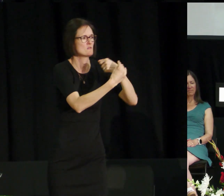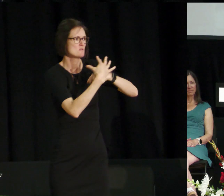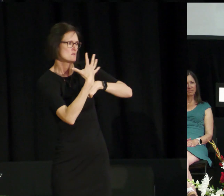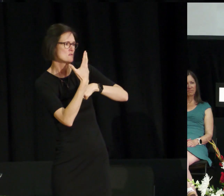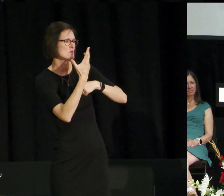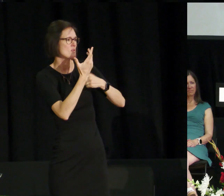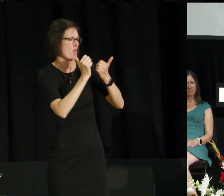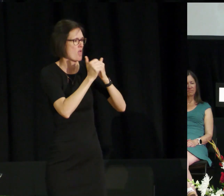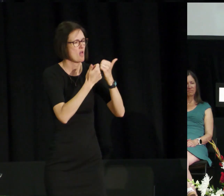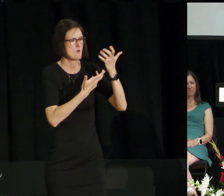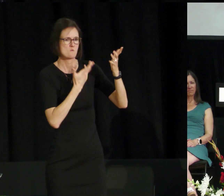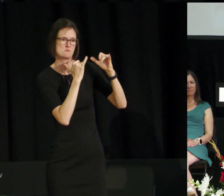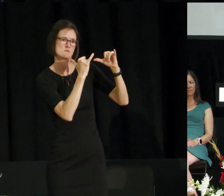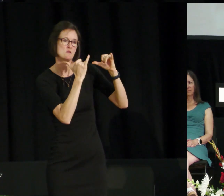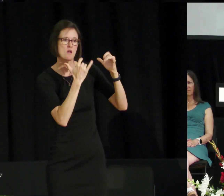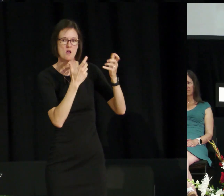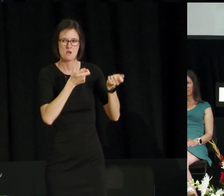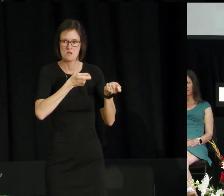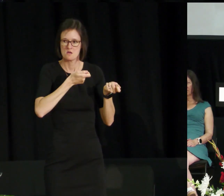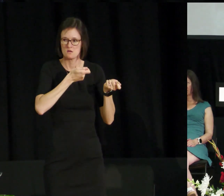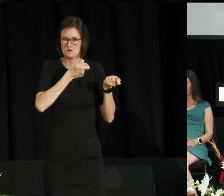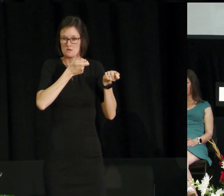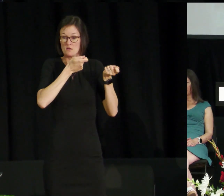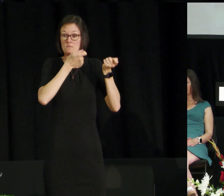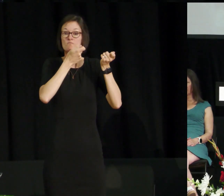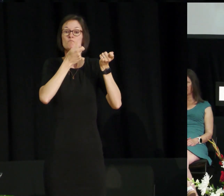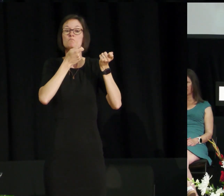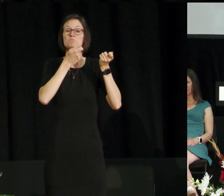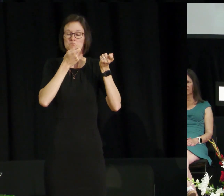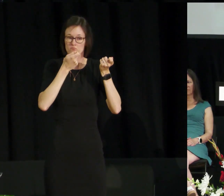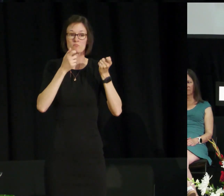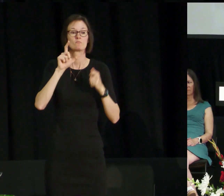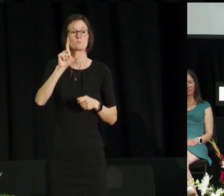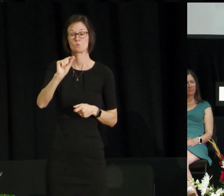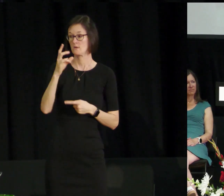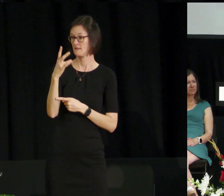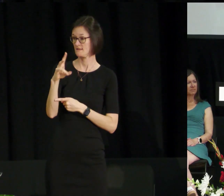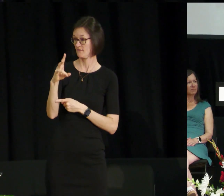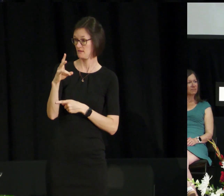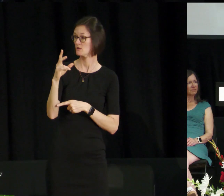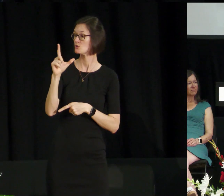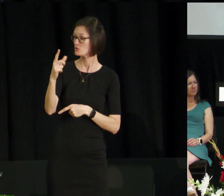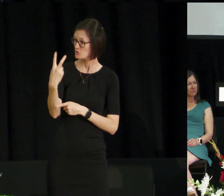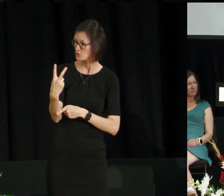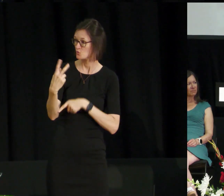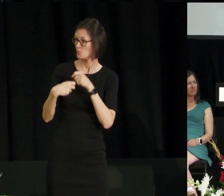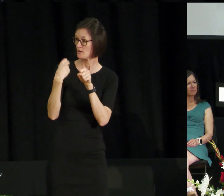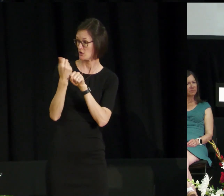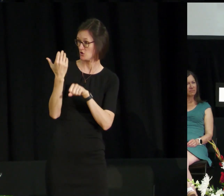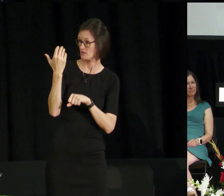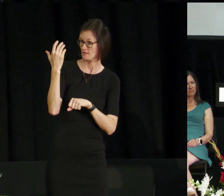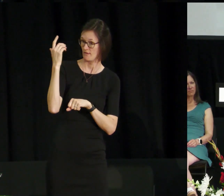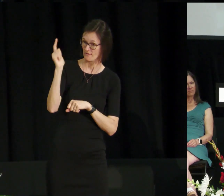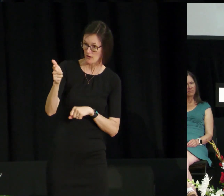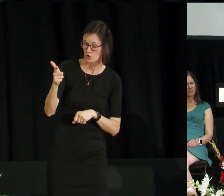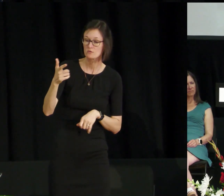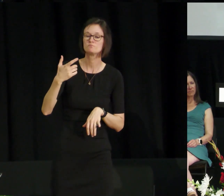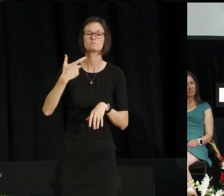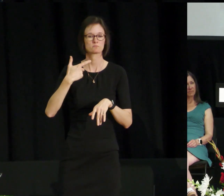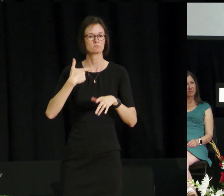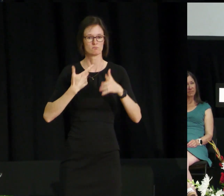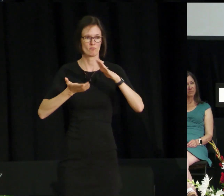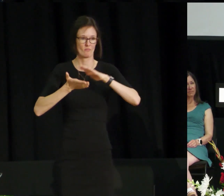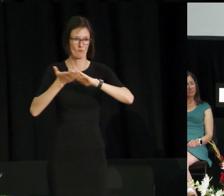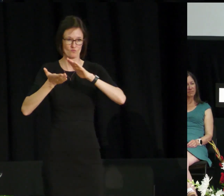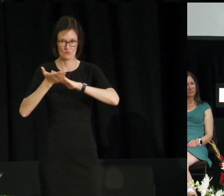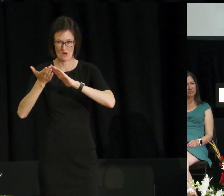that And I went The next two years later In 2017 Against an incumbent That's really hard